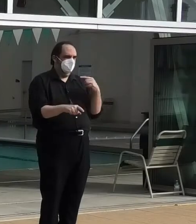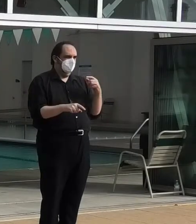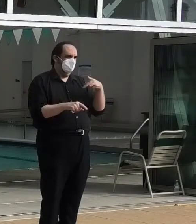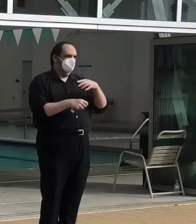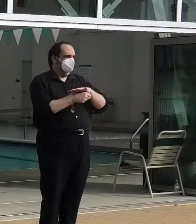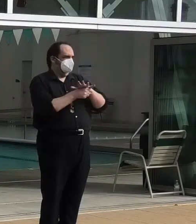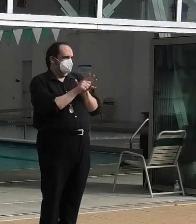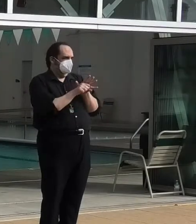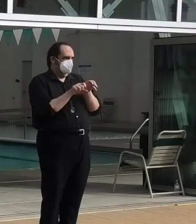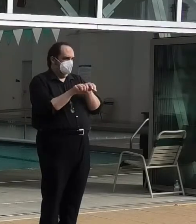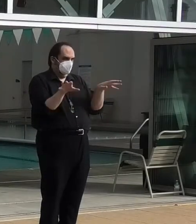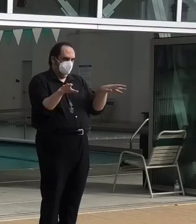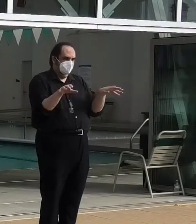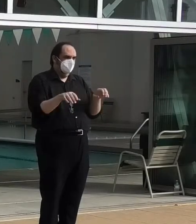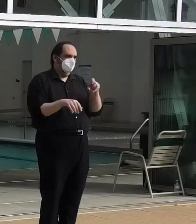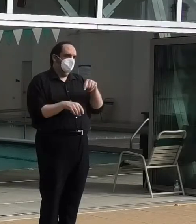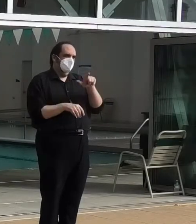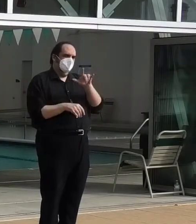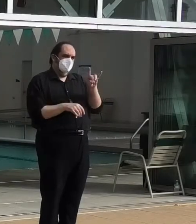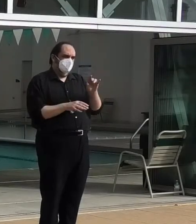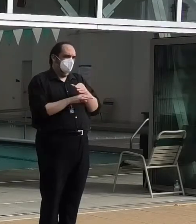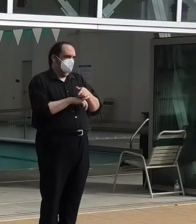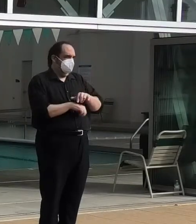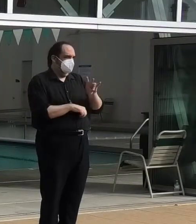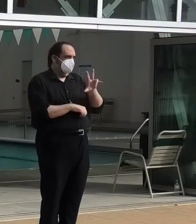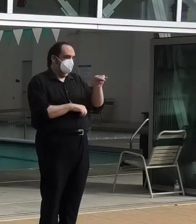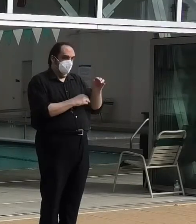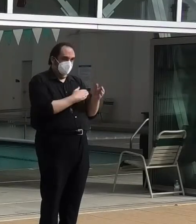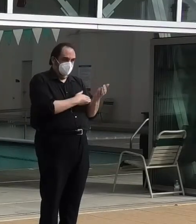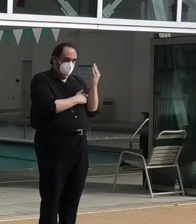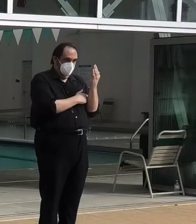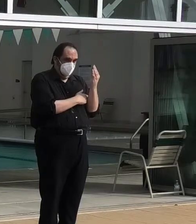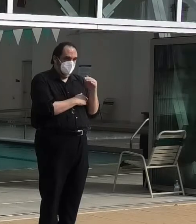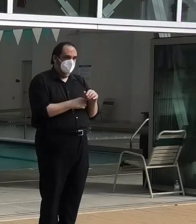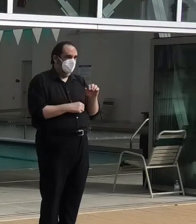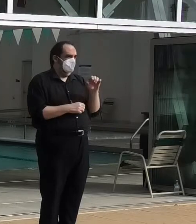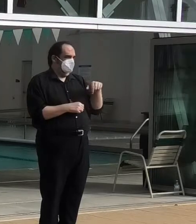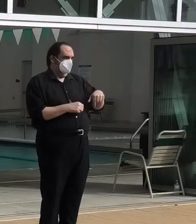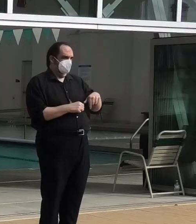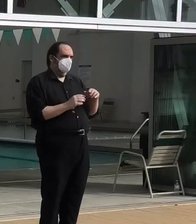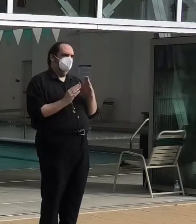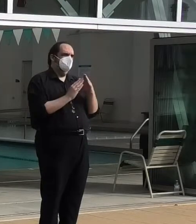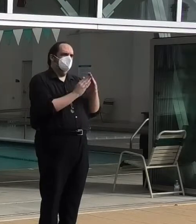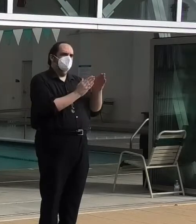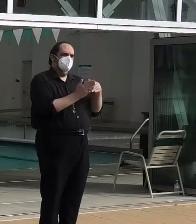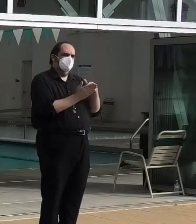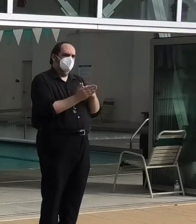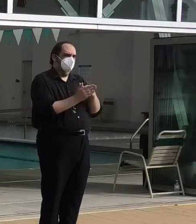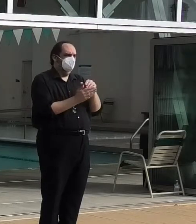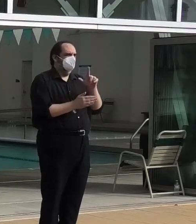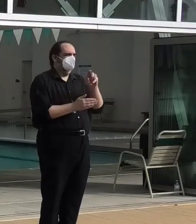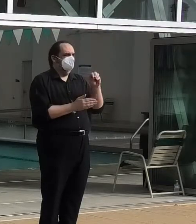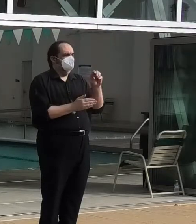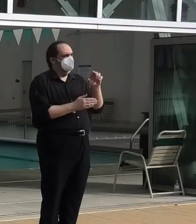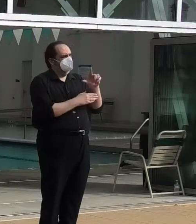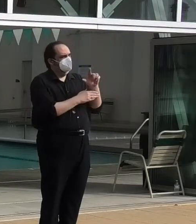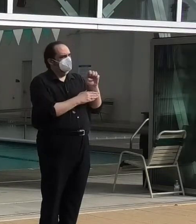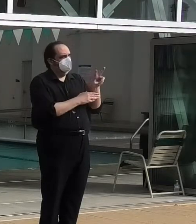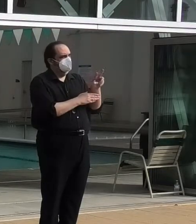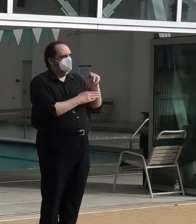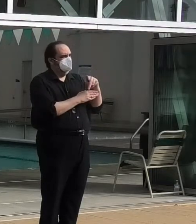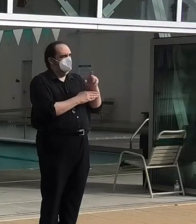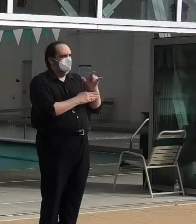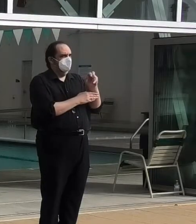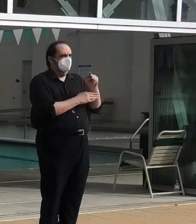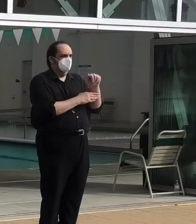On September 28th, a little after 7:30 a.m., Roger Carter Community Center member Nick Kalianos discovered